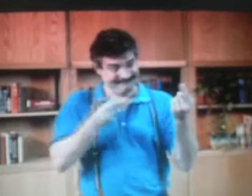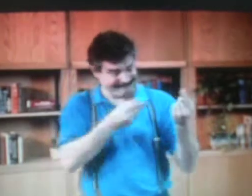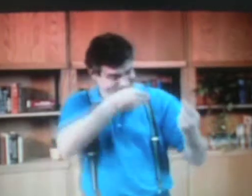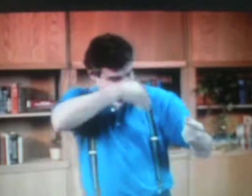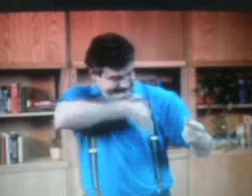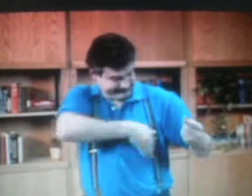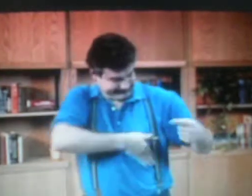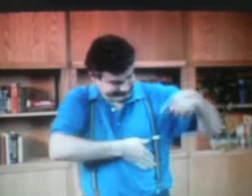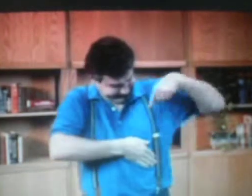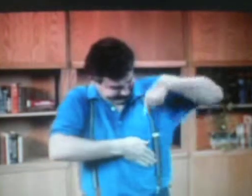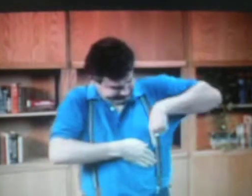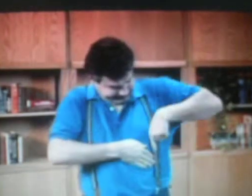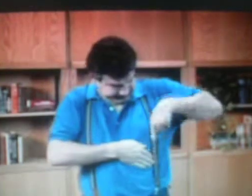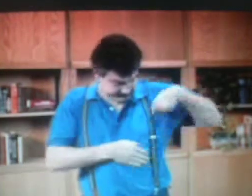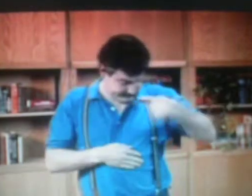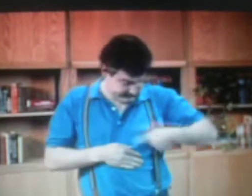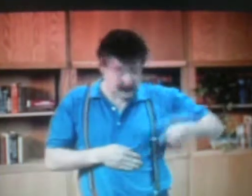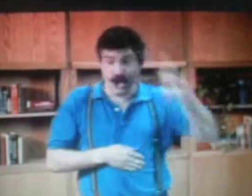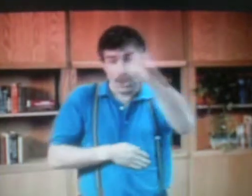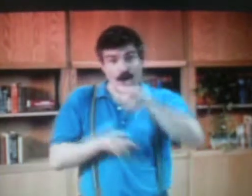In order for me to find the registration office,